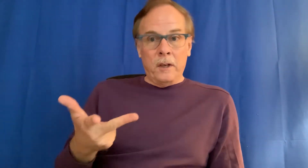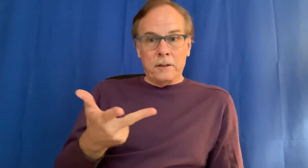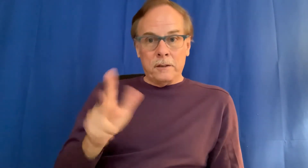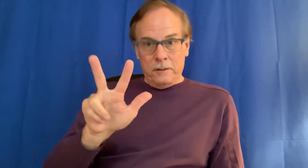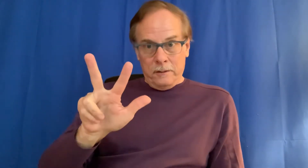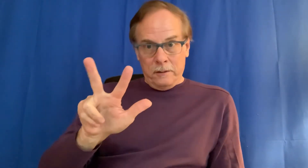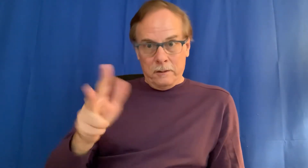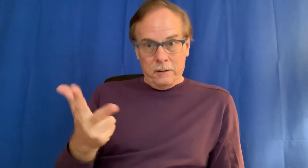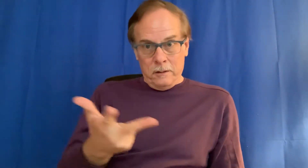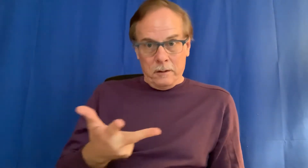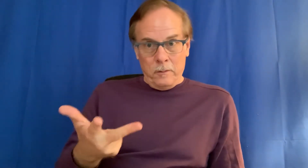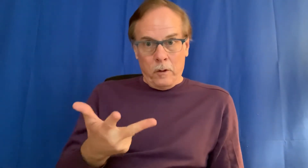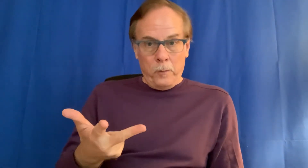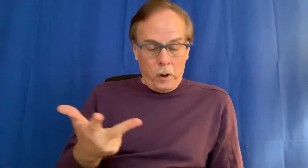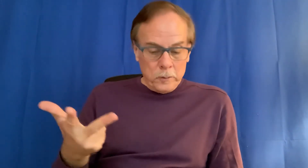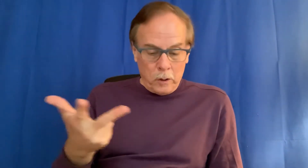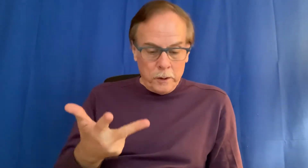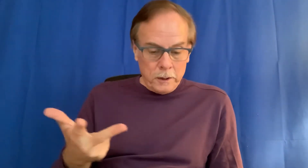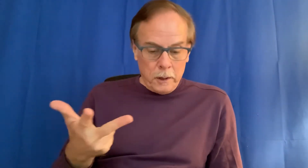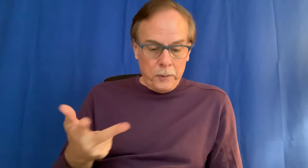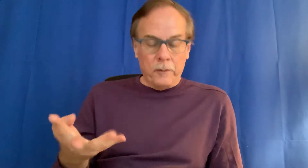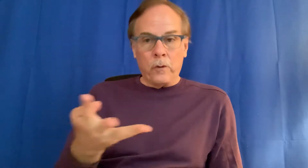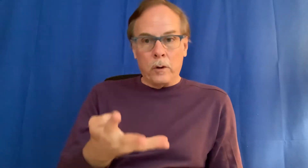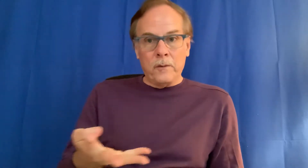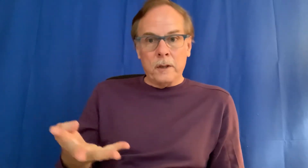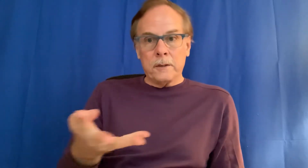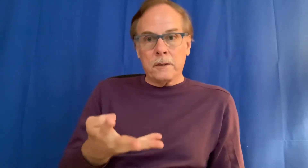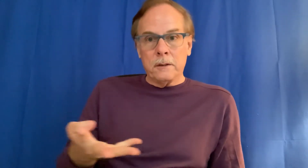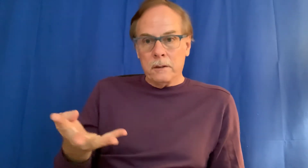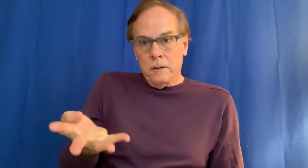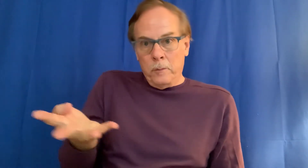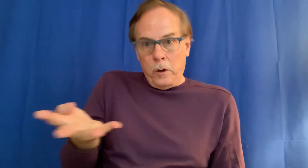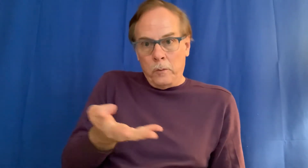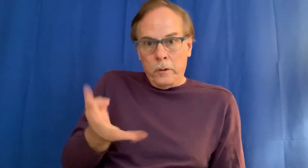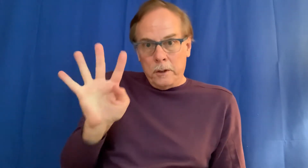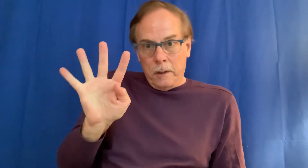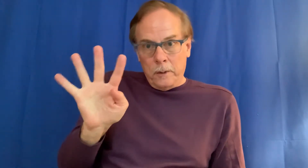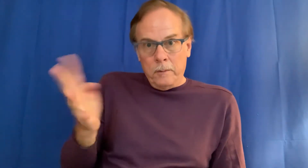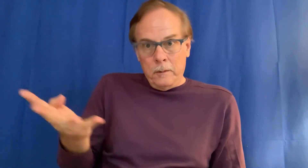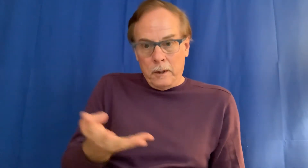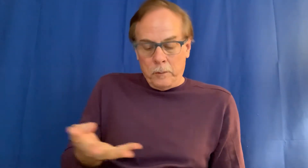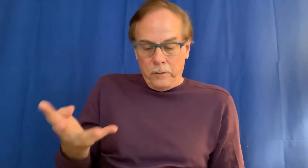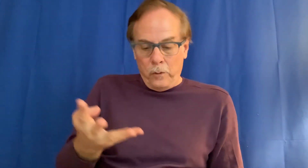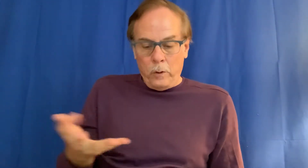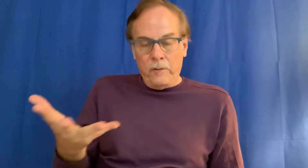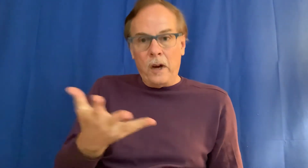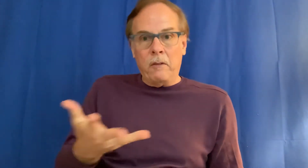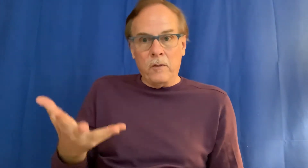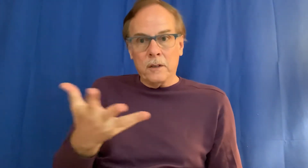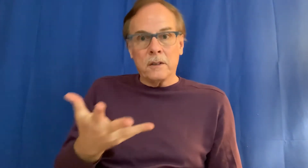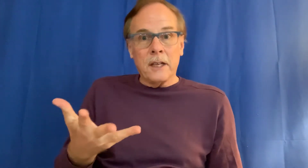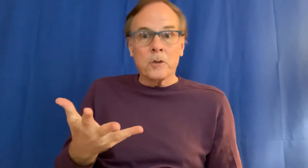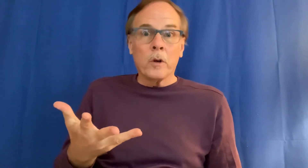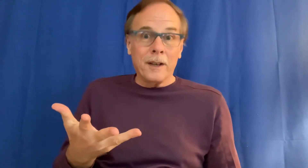us, palms always up. The 4 of us, palm always up. Number 4, 5 of us, and that's where it